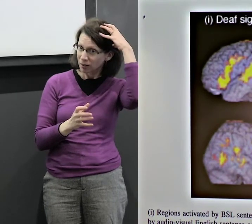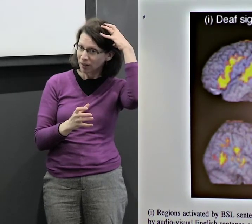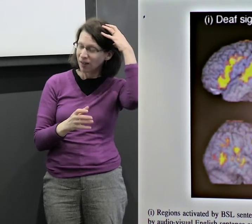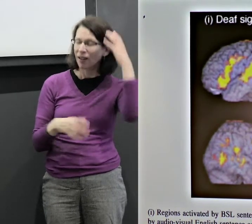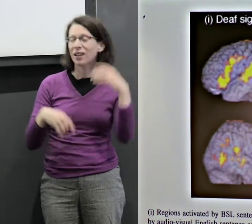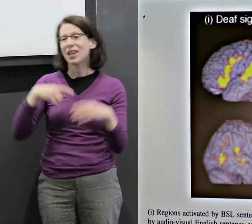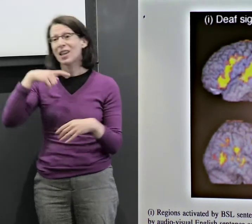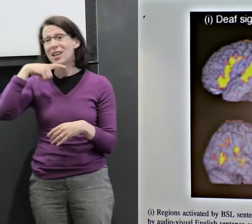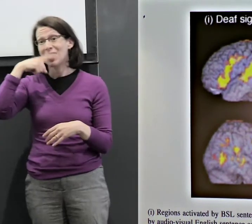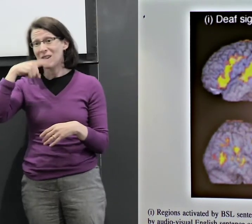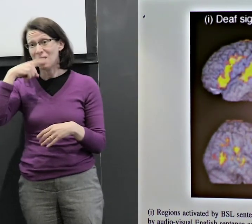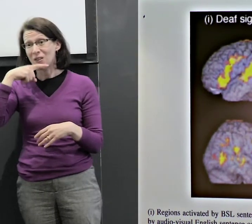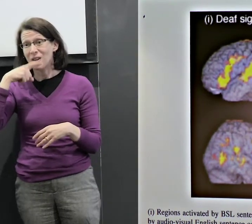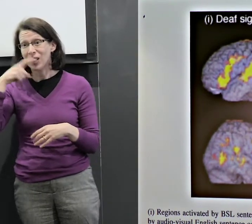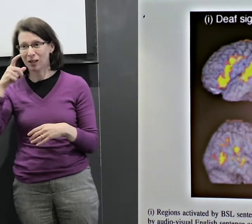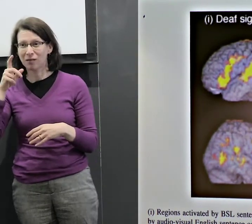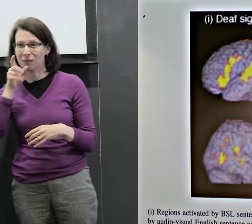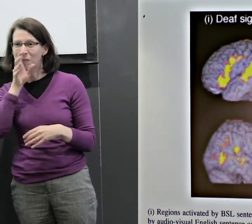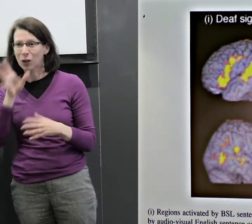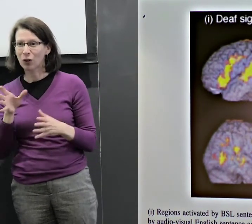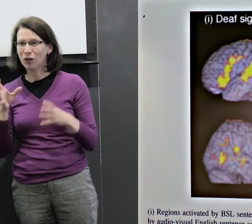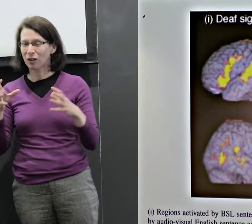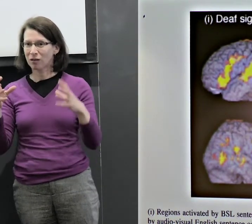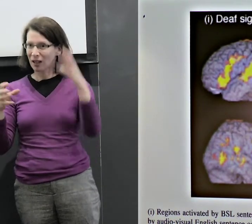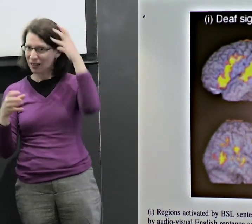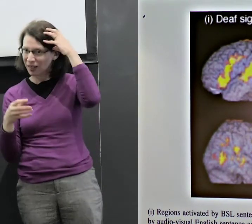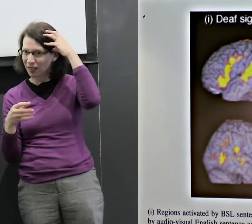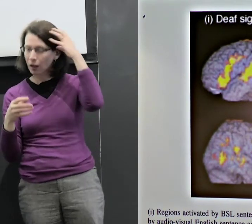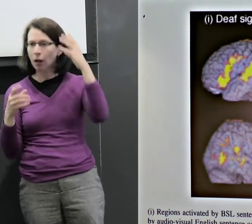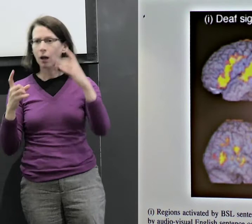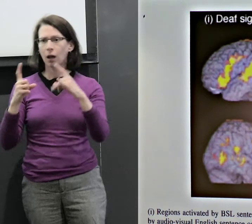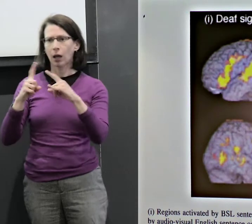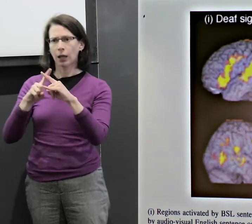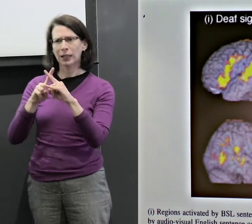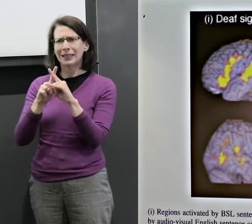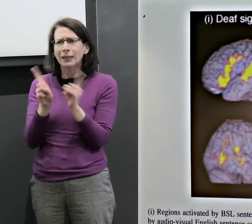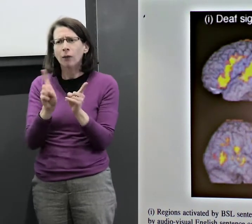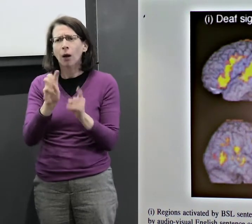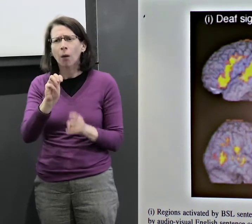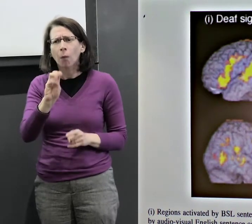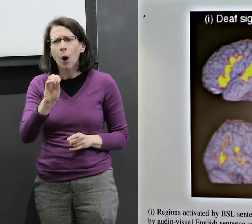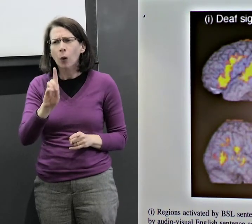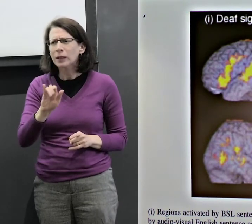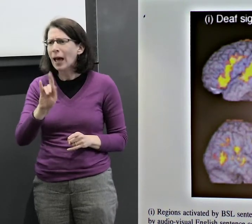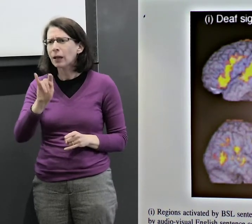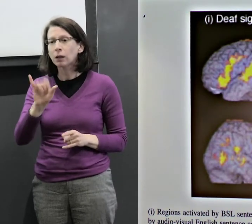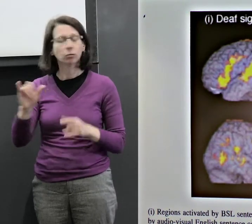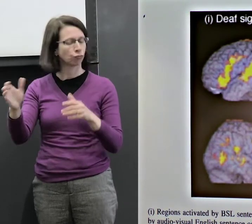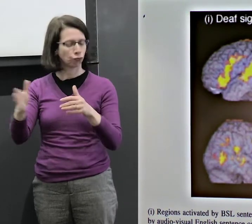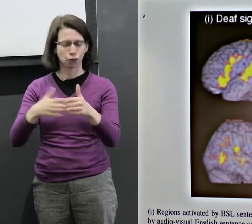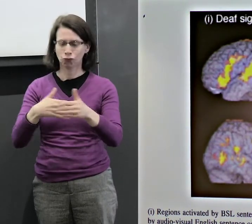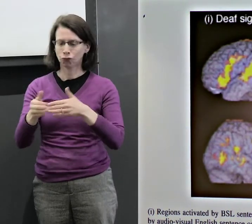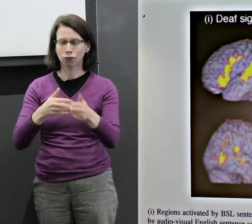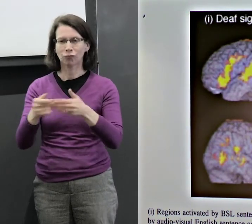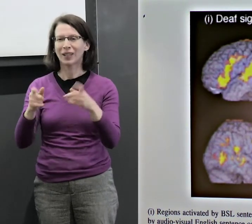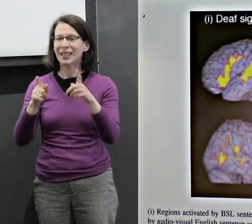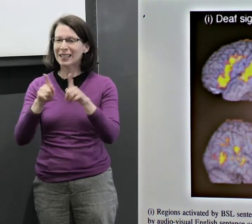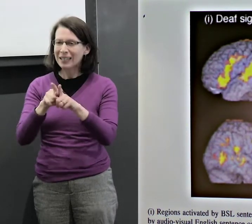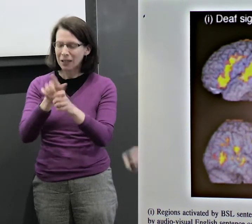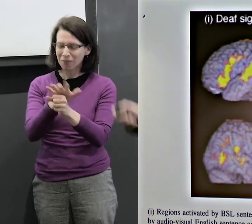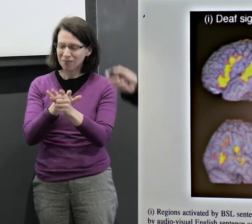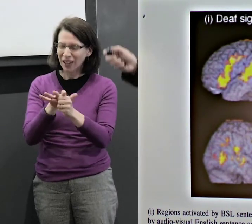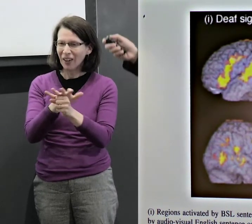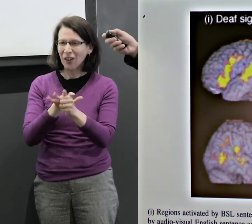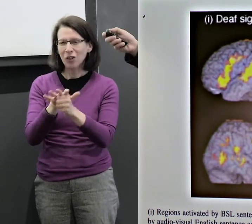hearing signer, despite the complete difference in modality, the same general areas get